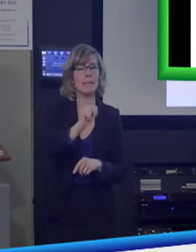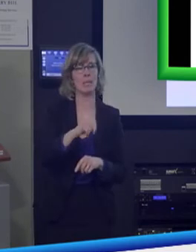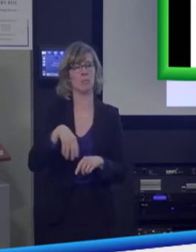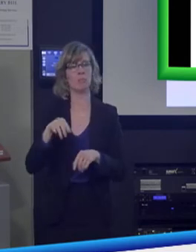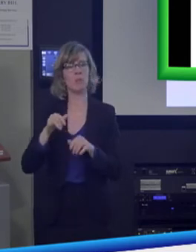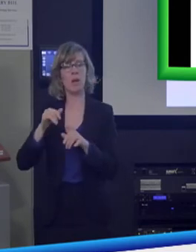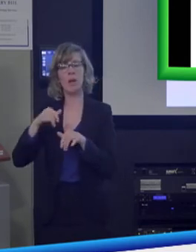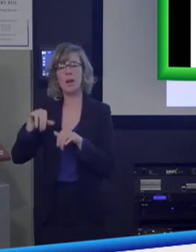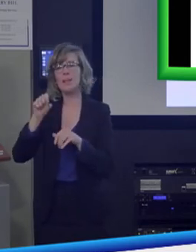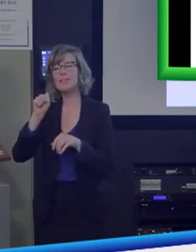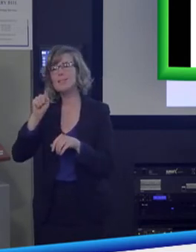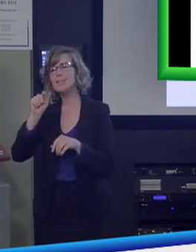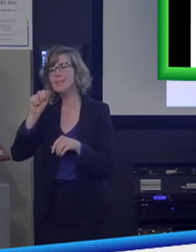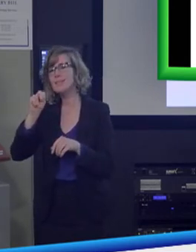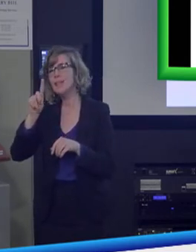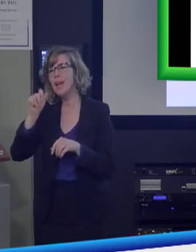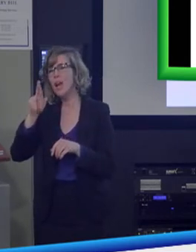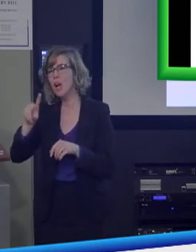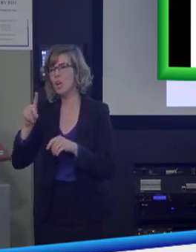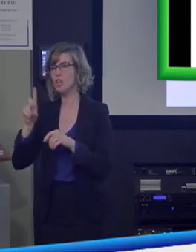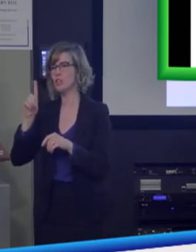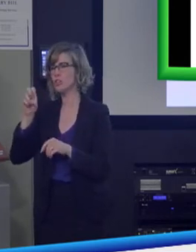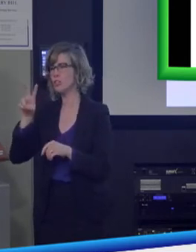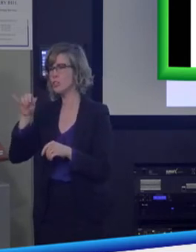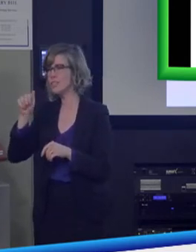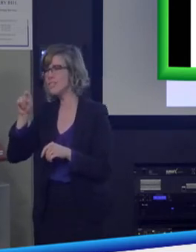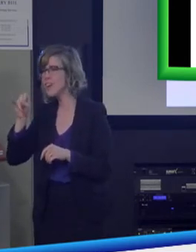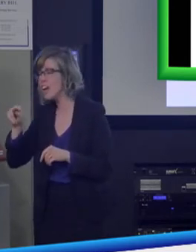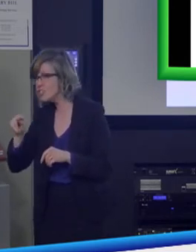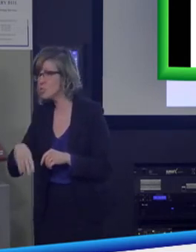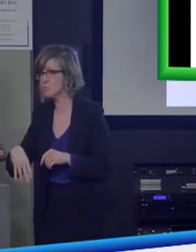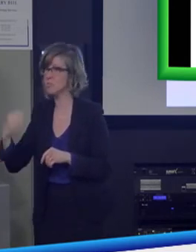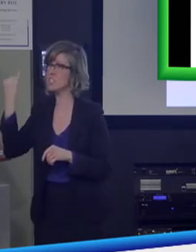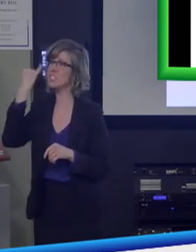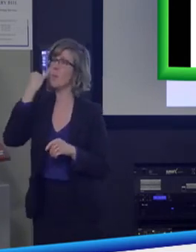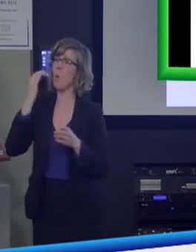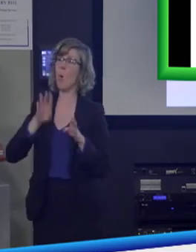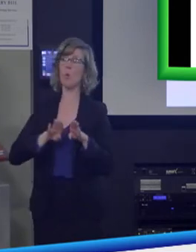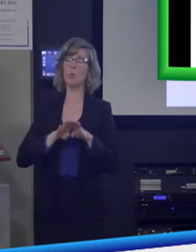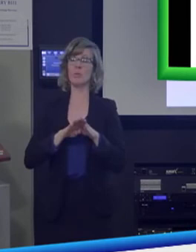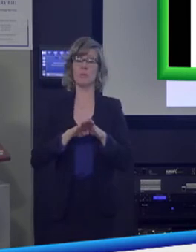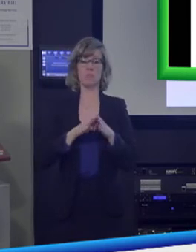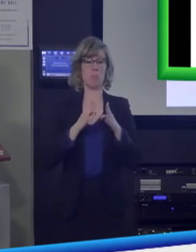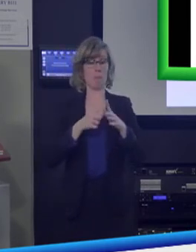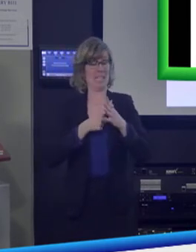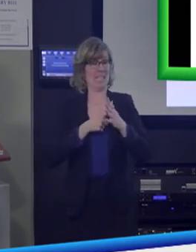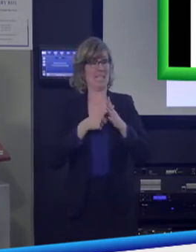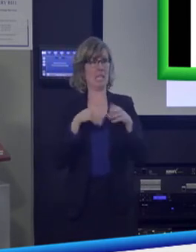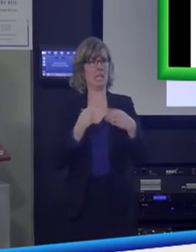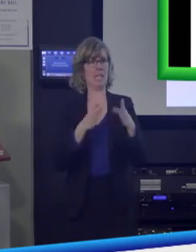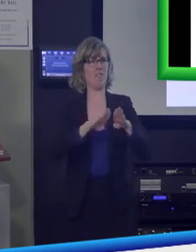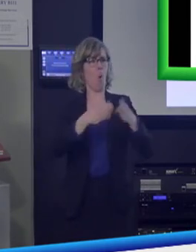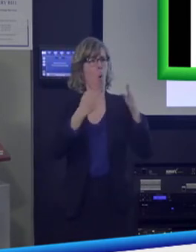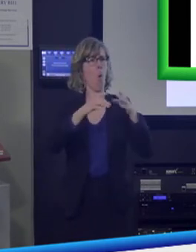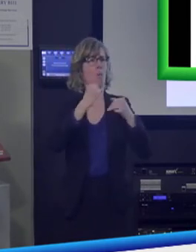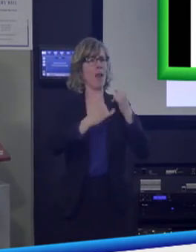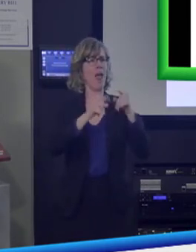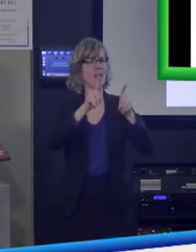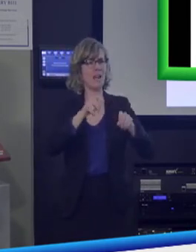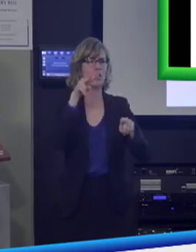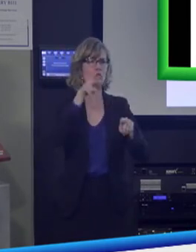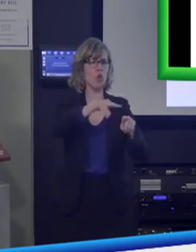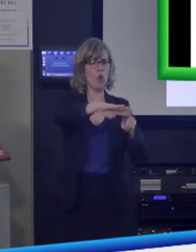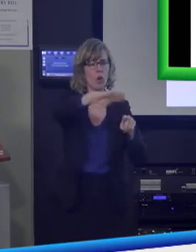compute them. And you first give them a very open-ended task where they have to look at a distribution and say which one of them is